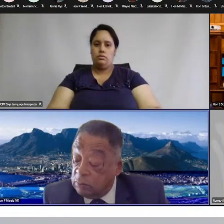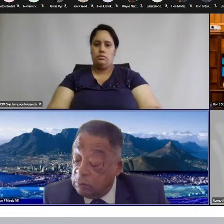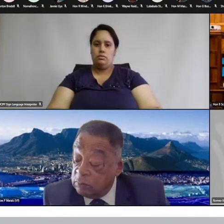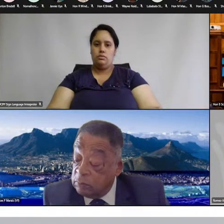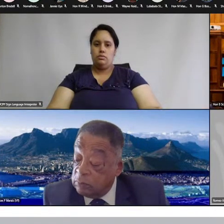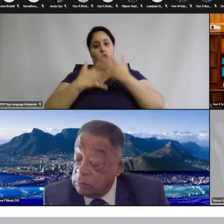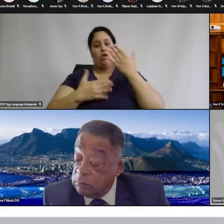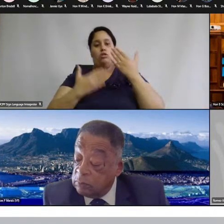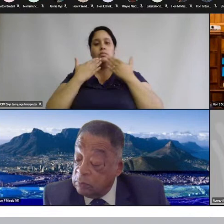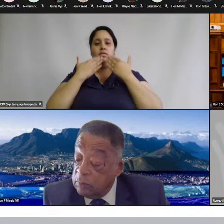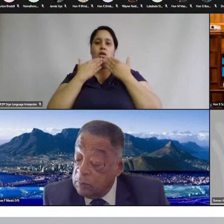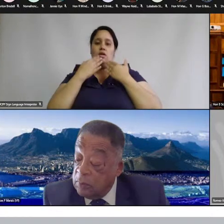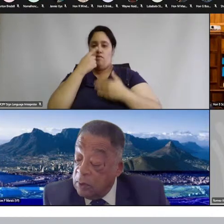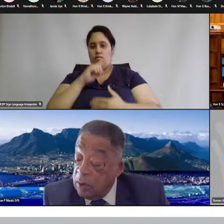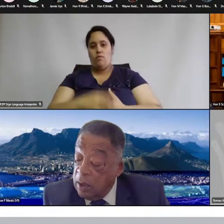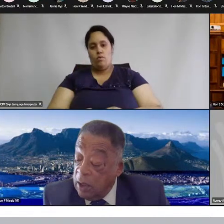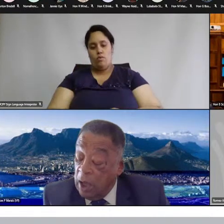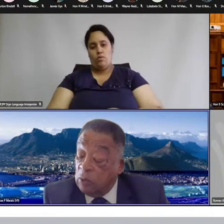for,